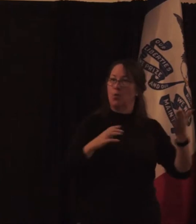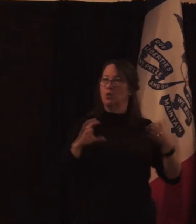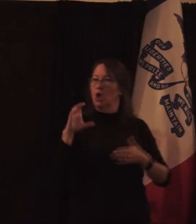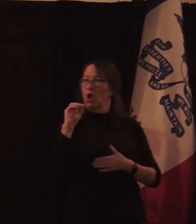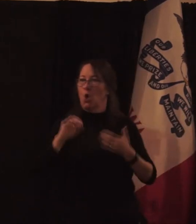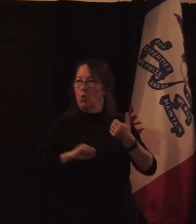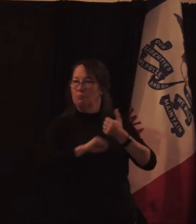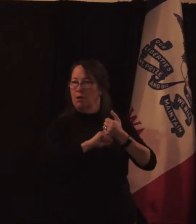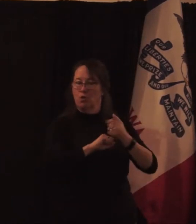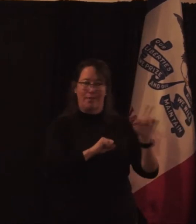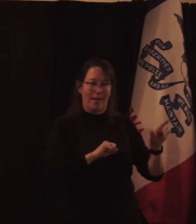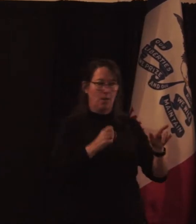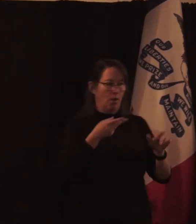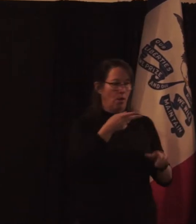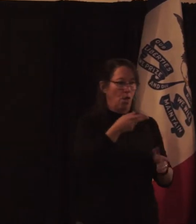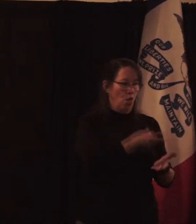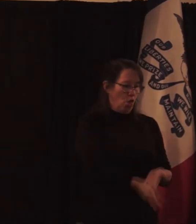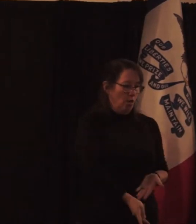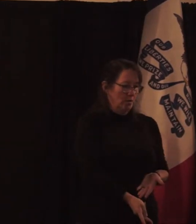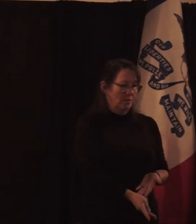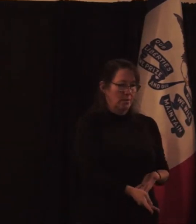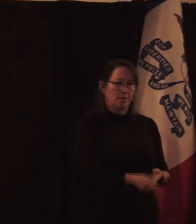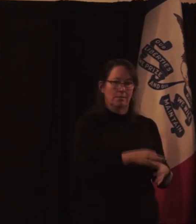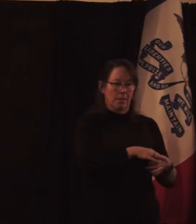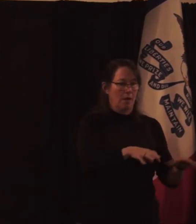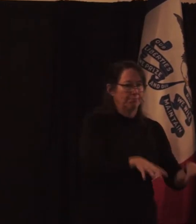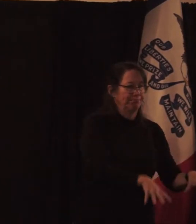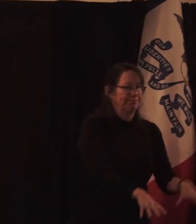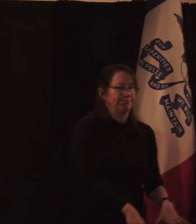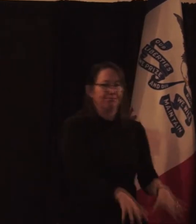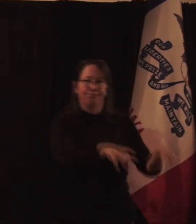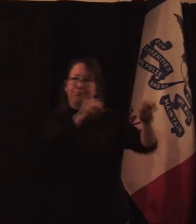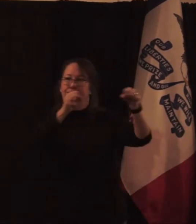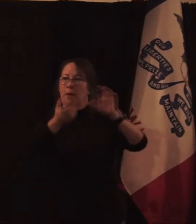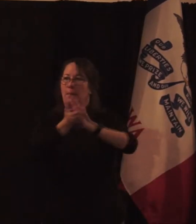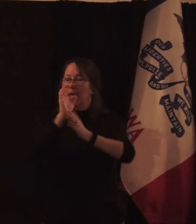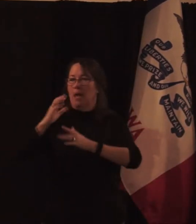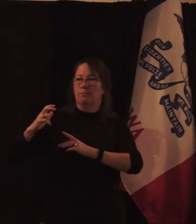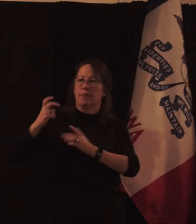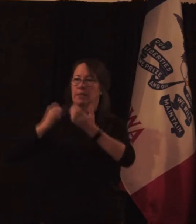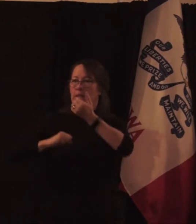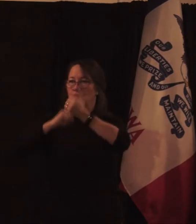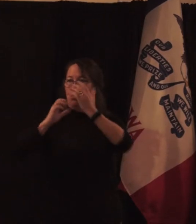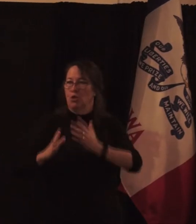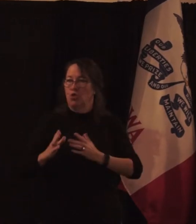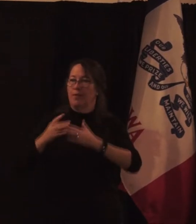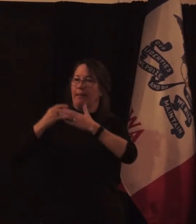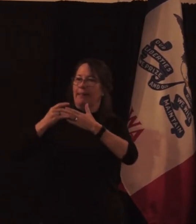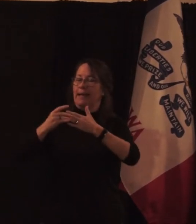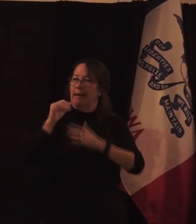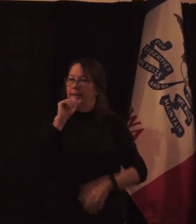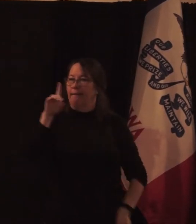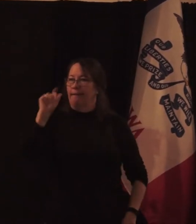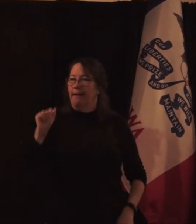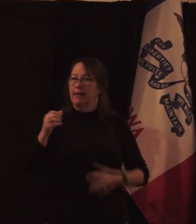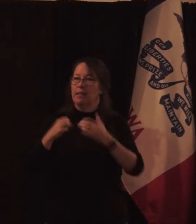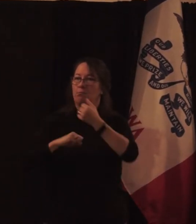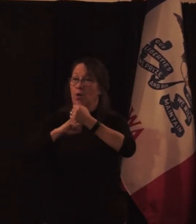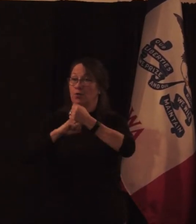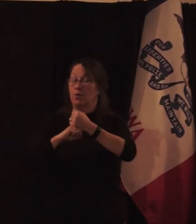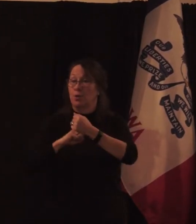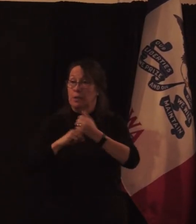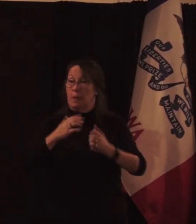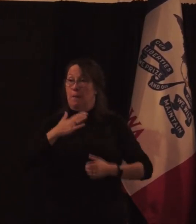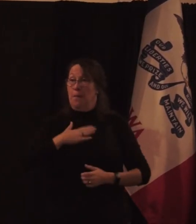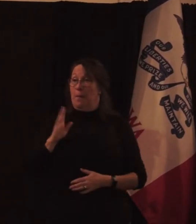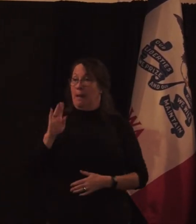chief co-sponsor. Then he got defeated in an election, and then I took it over and then became the chief sponsor and the lead sponsor of the Americans with Disabilities Act, and